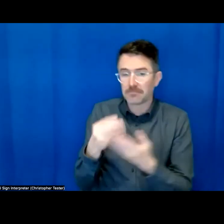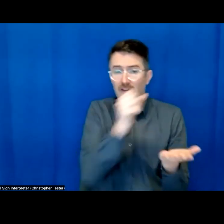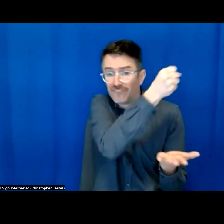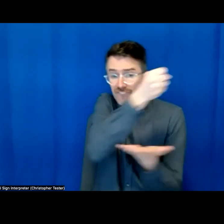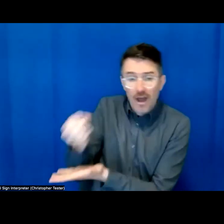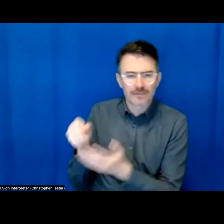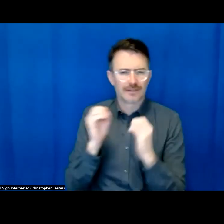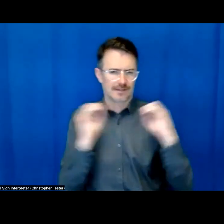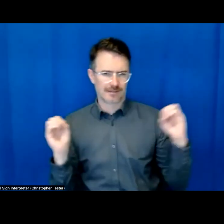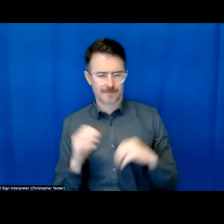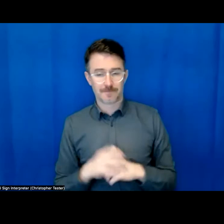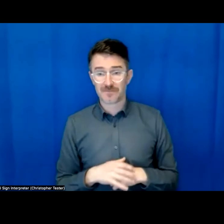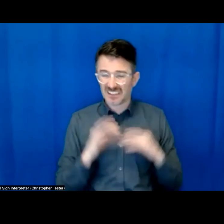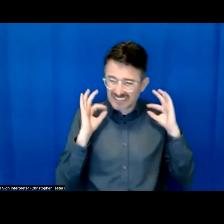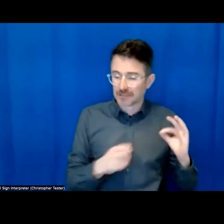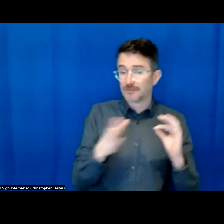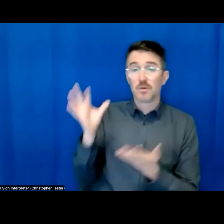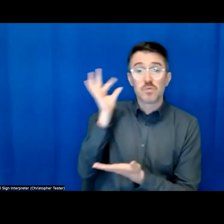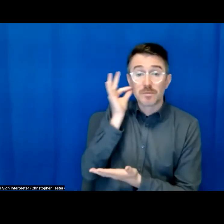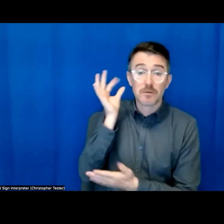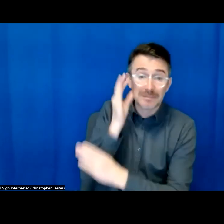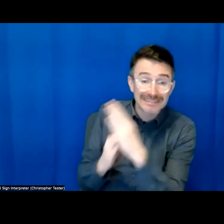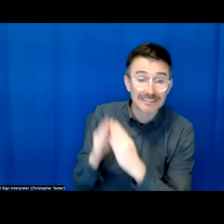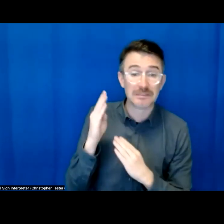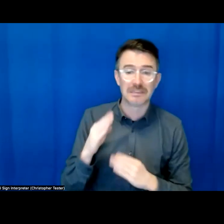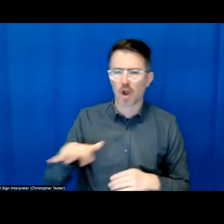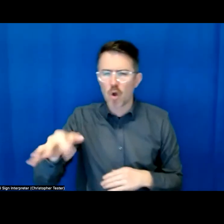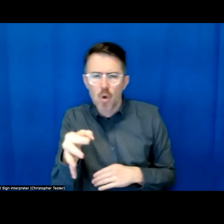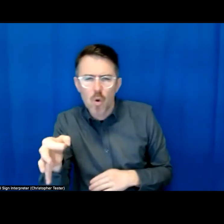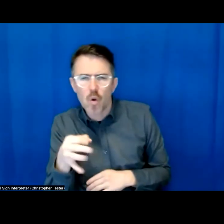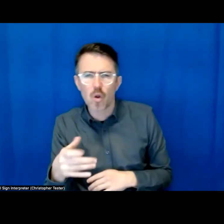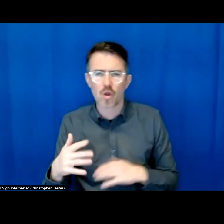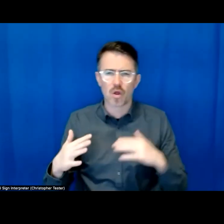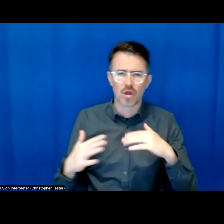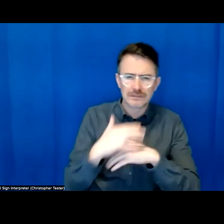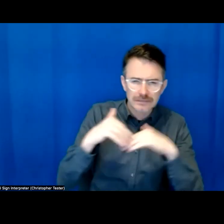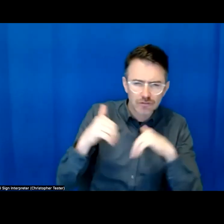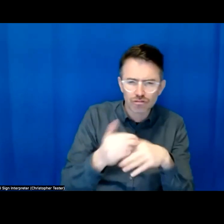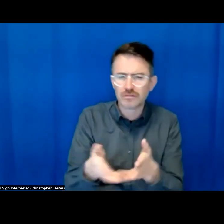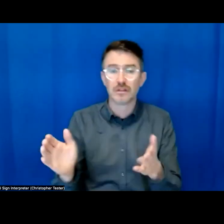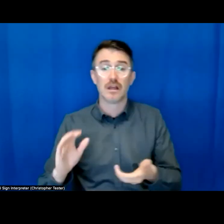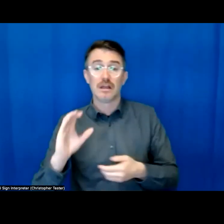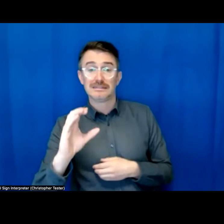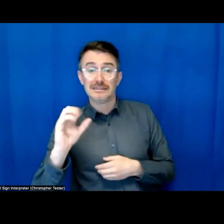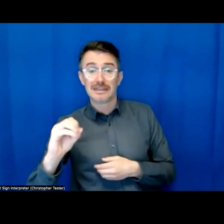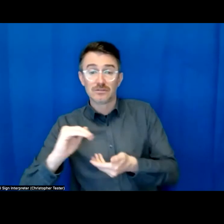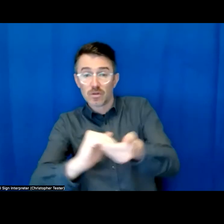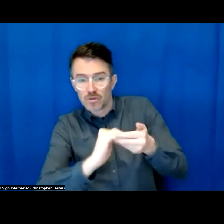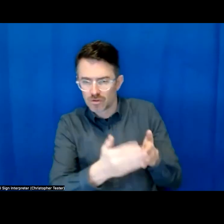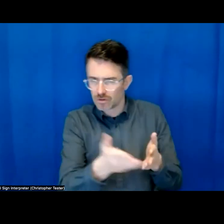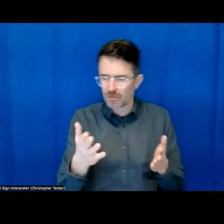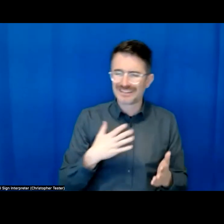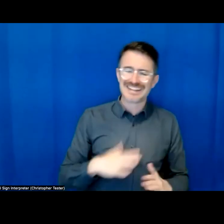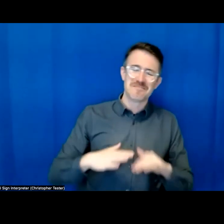constituency, disability, and civil society organizations working on climate justice from national, regional to global